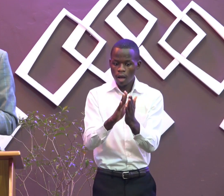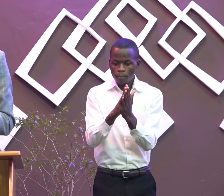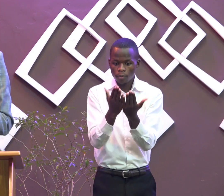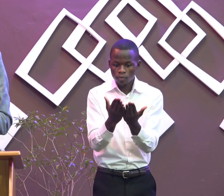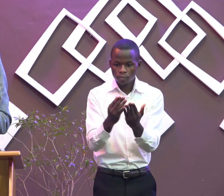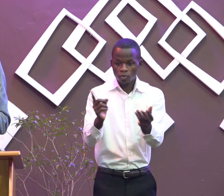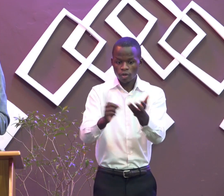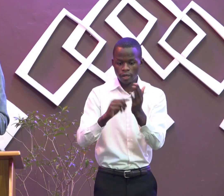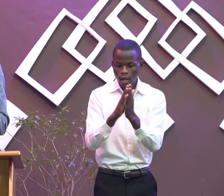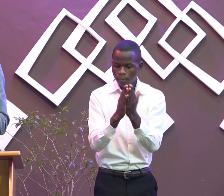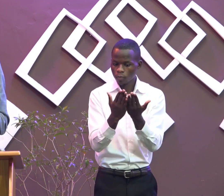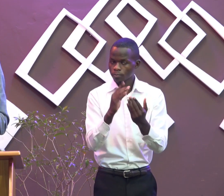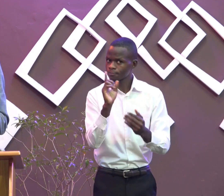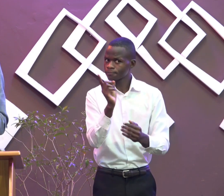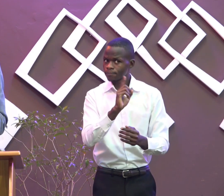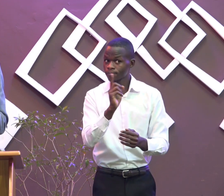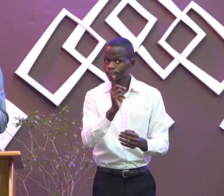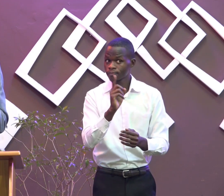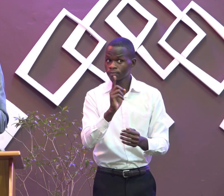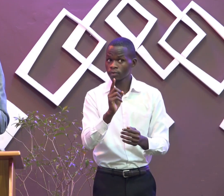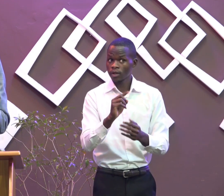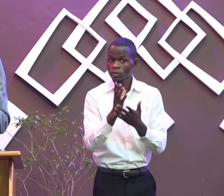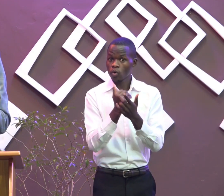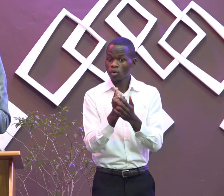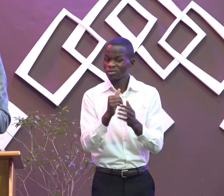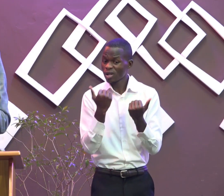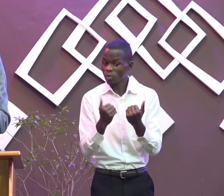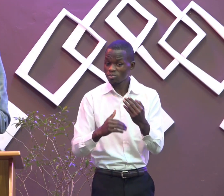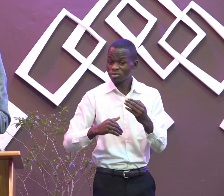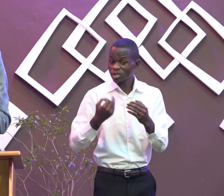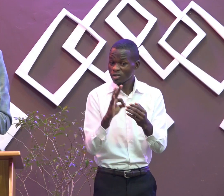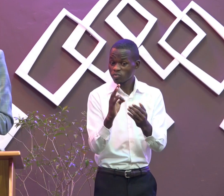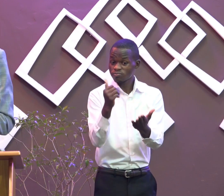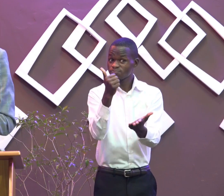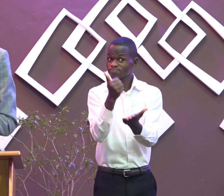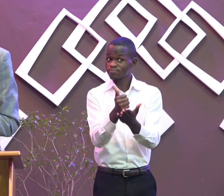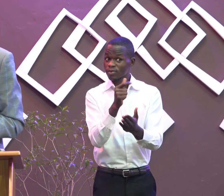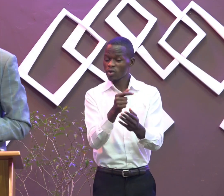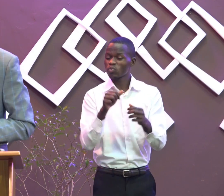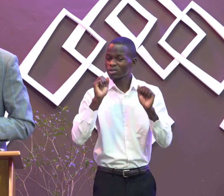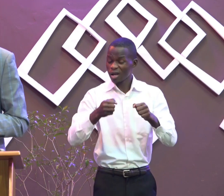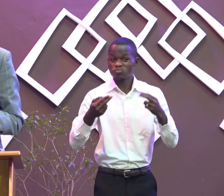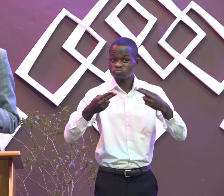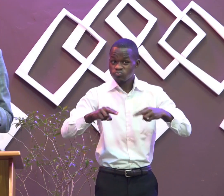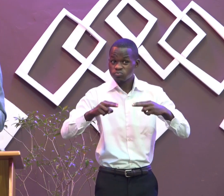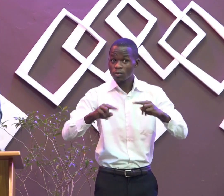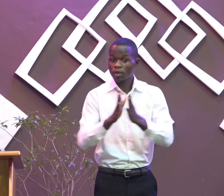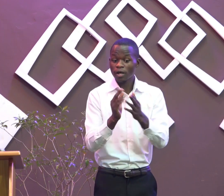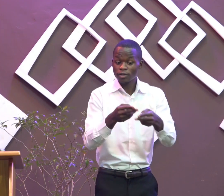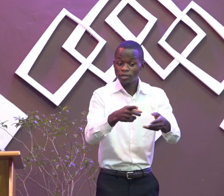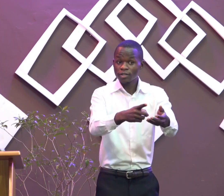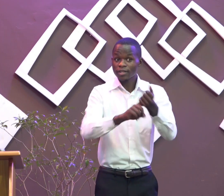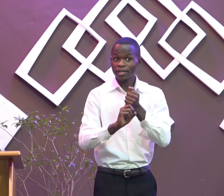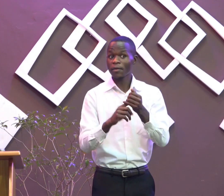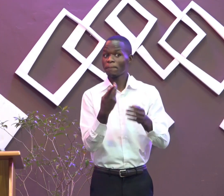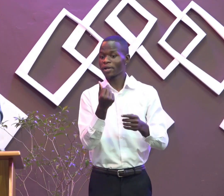okusayininga twagamba tetujjayo katabo tuleme okukemebwa okubithdrawinga ku ssente ezo. And we decided,